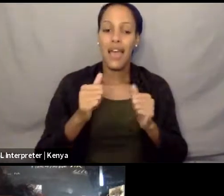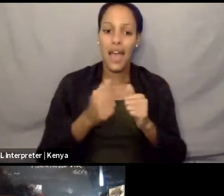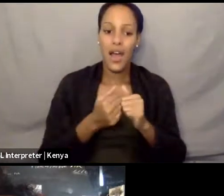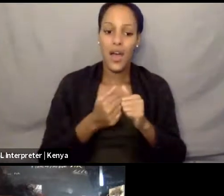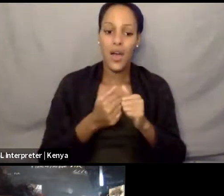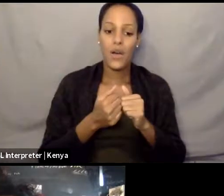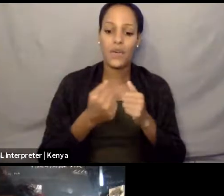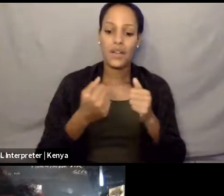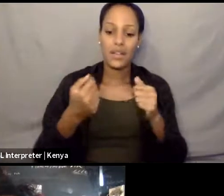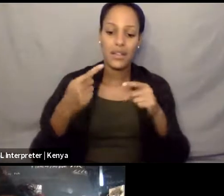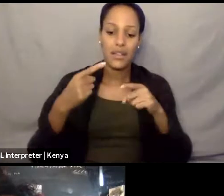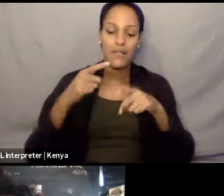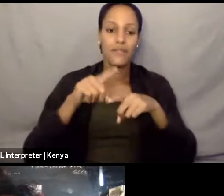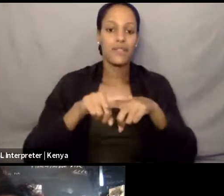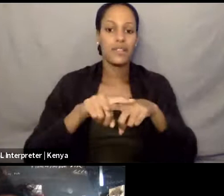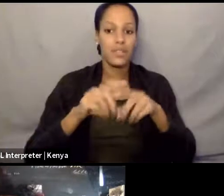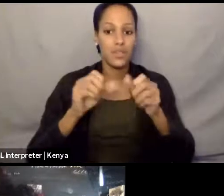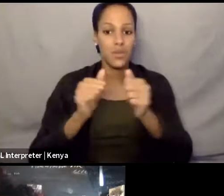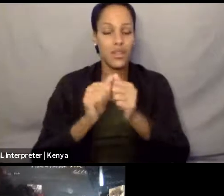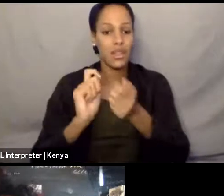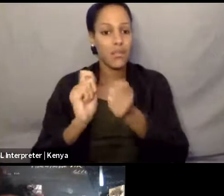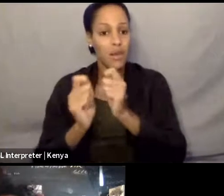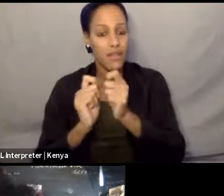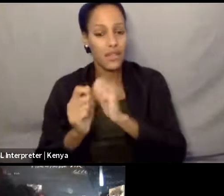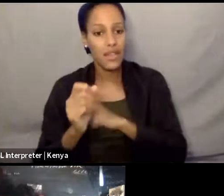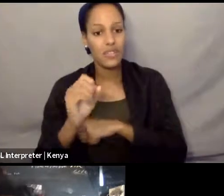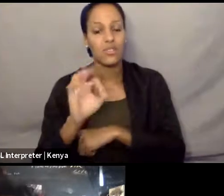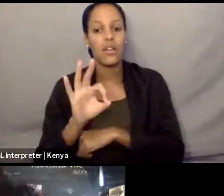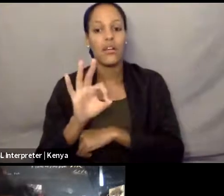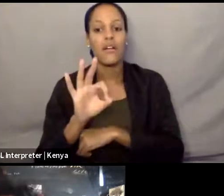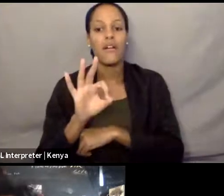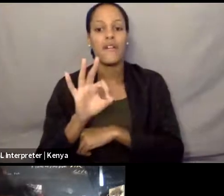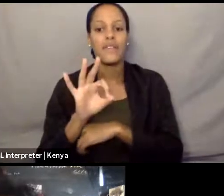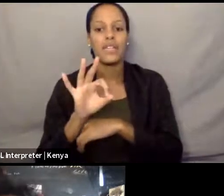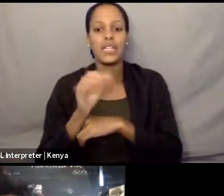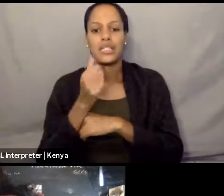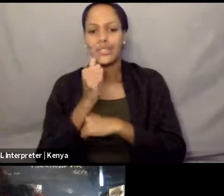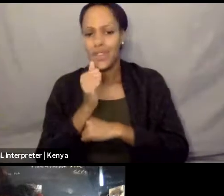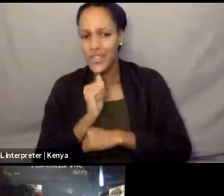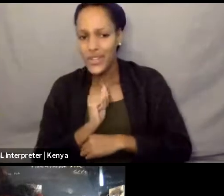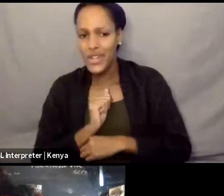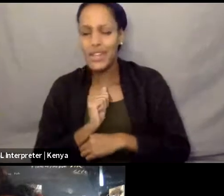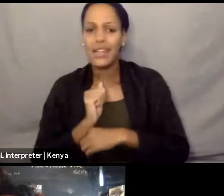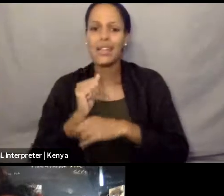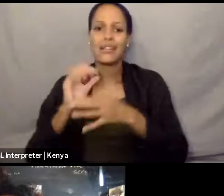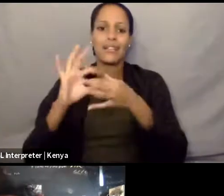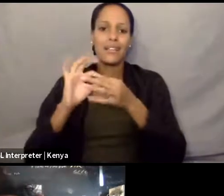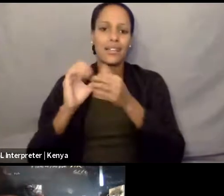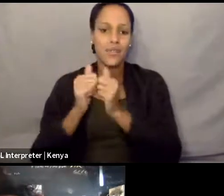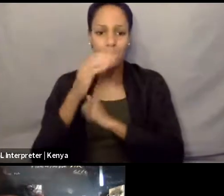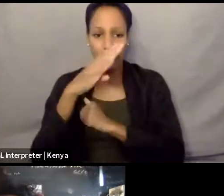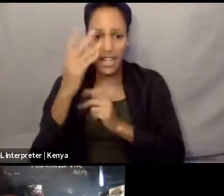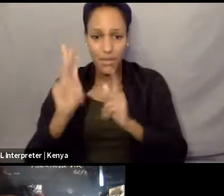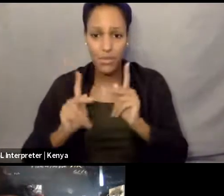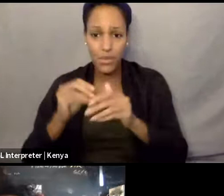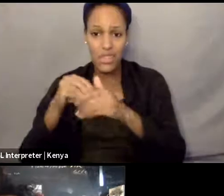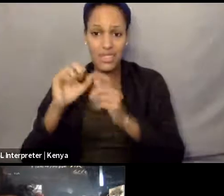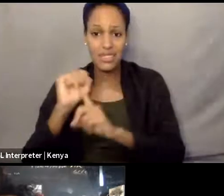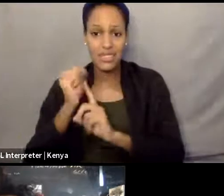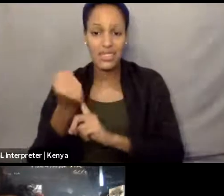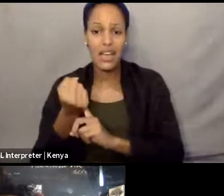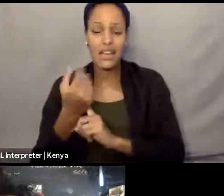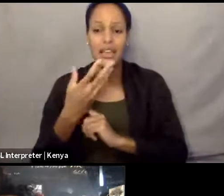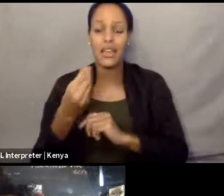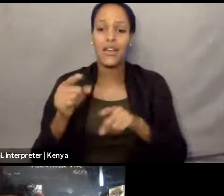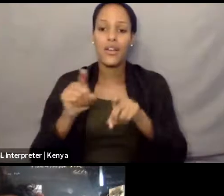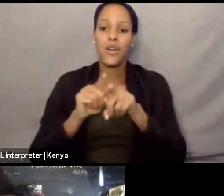contrast to the commodification of suffering among Black people in our society. And then you even